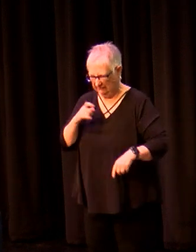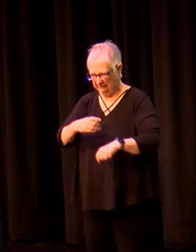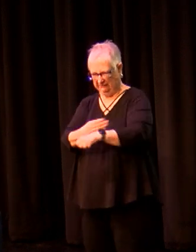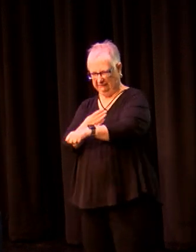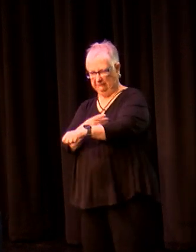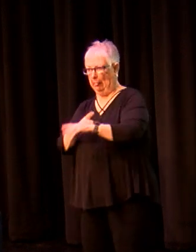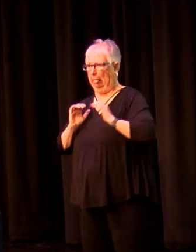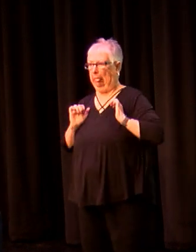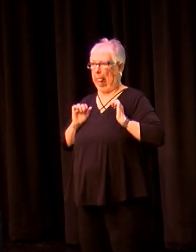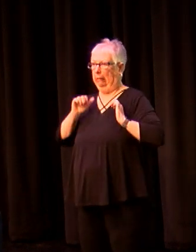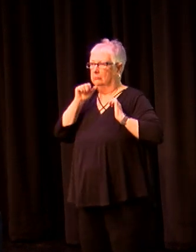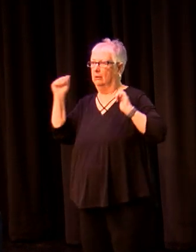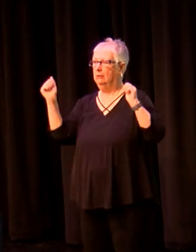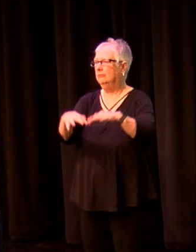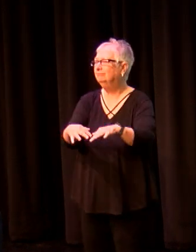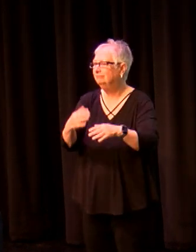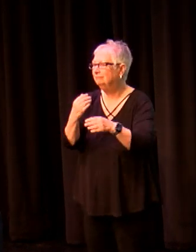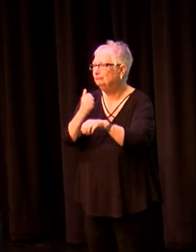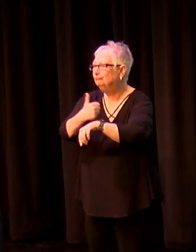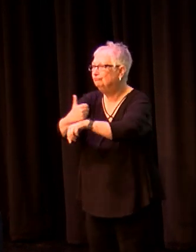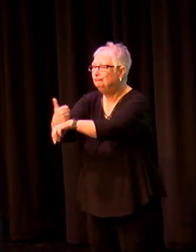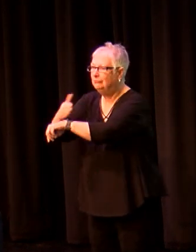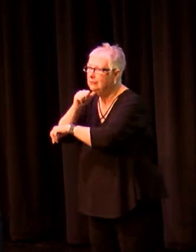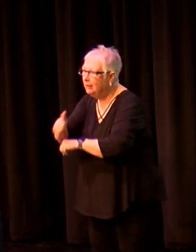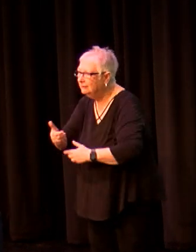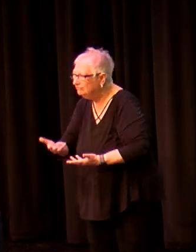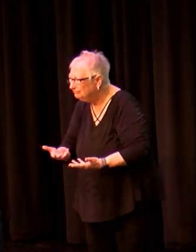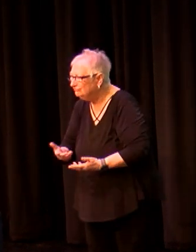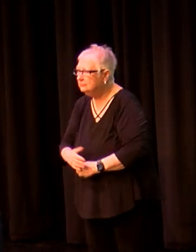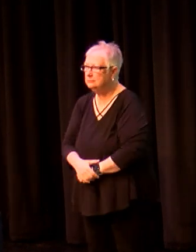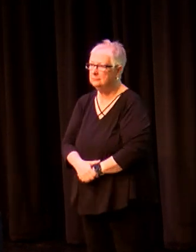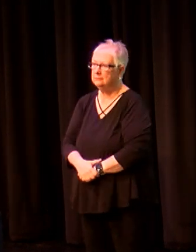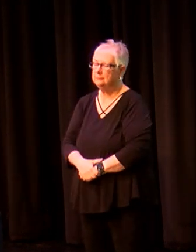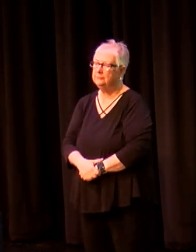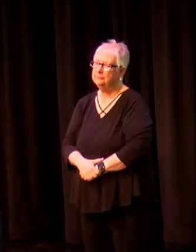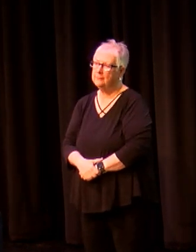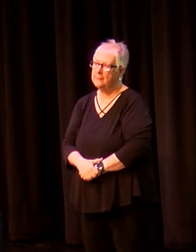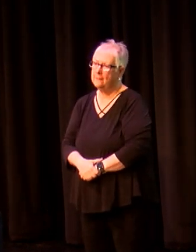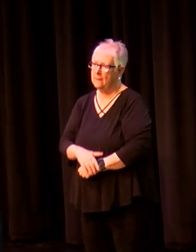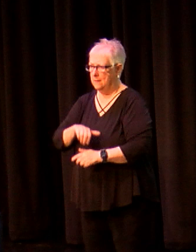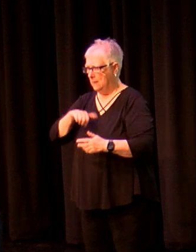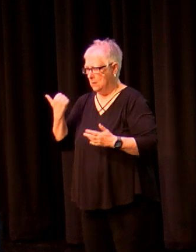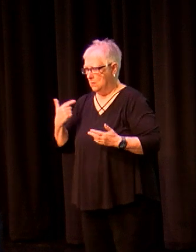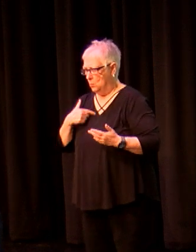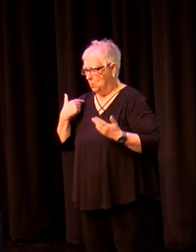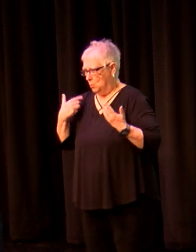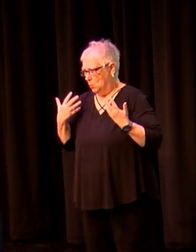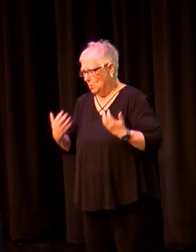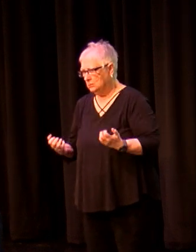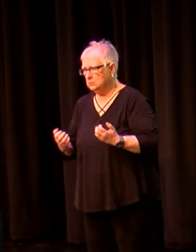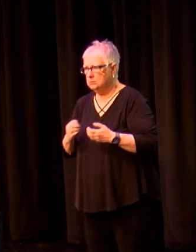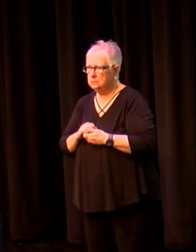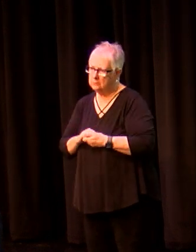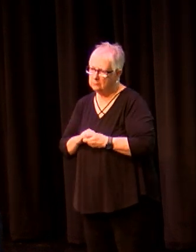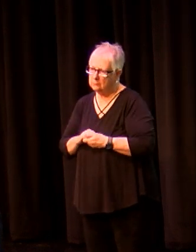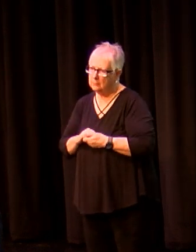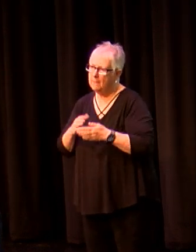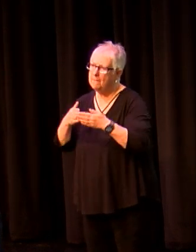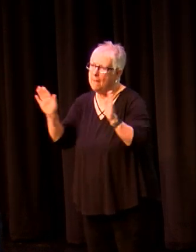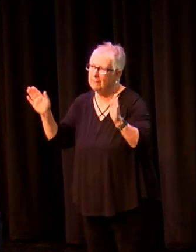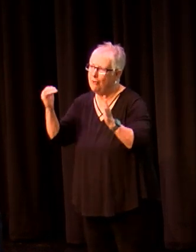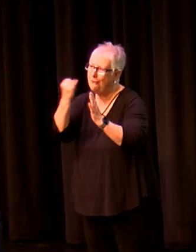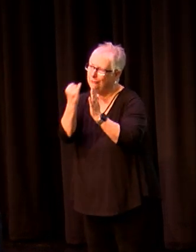cost associated with that. Another thing that we would like to see worked on would be some public art, murals, things like